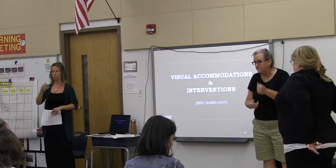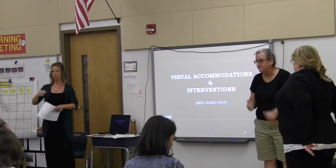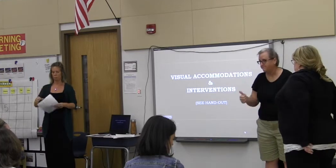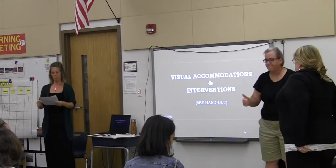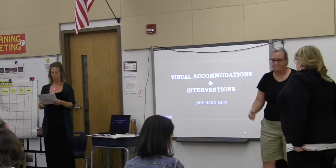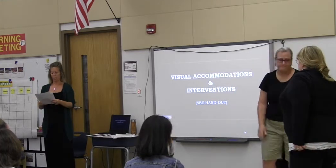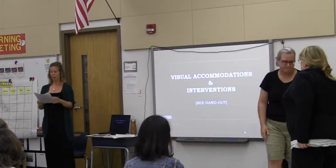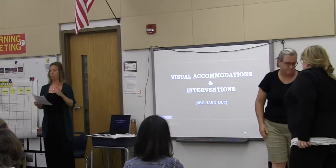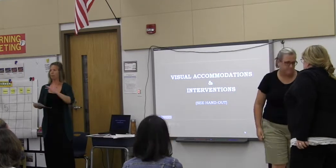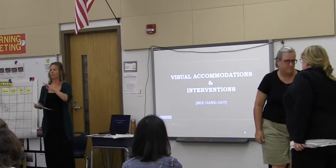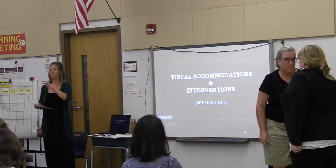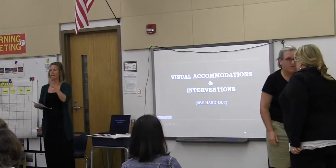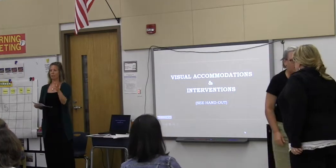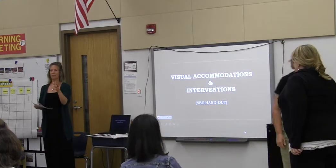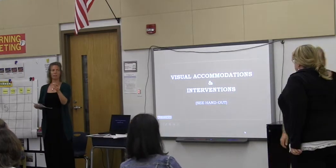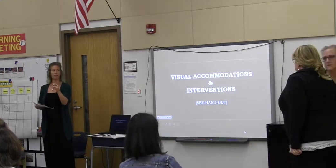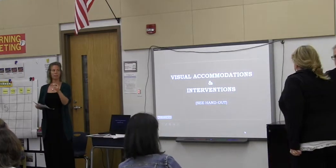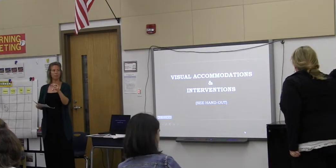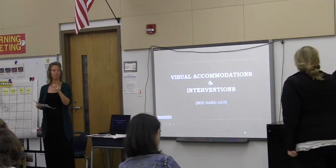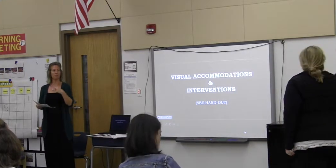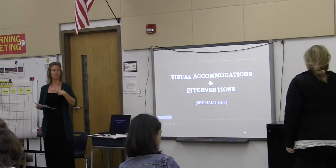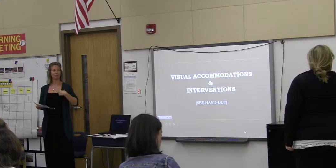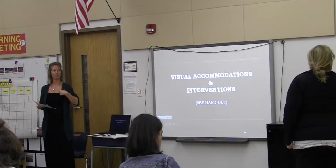Okay? But this, again,